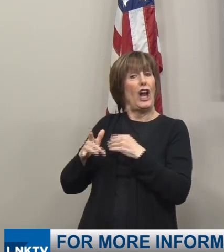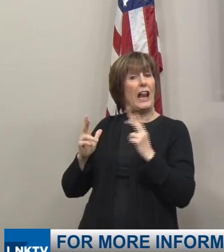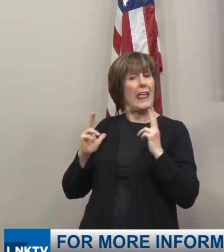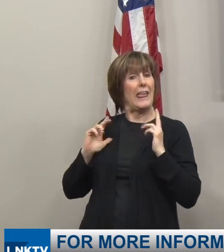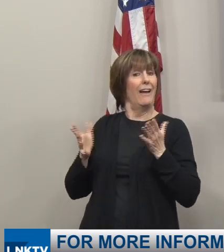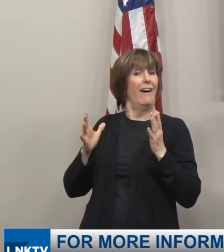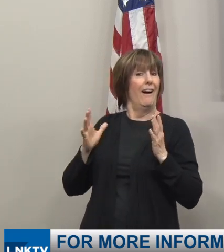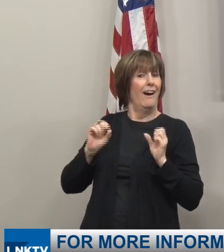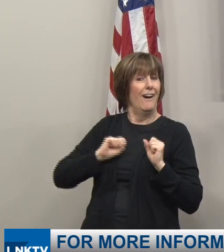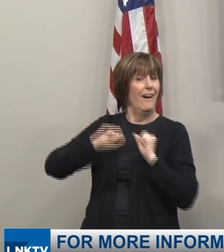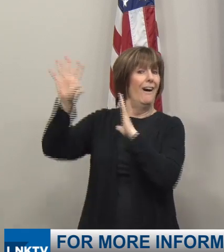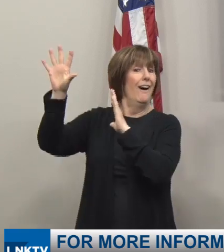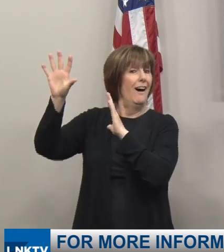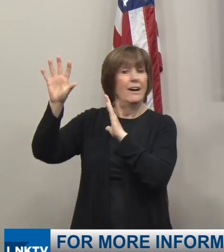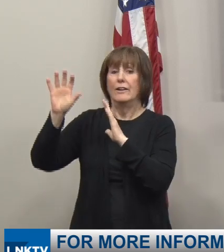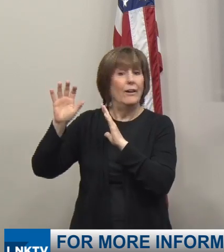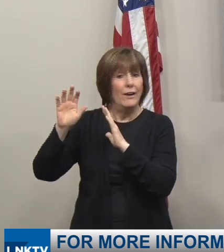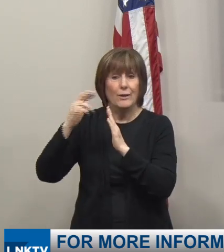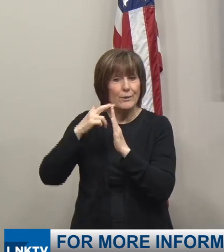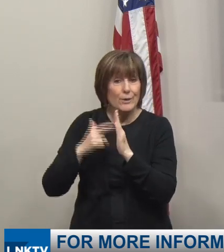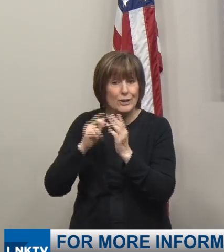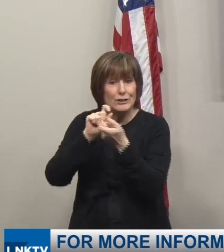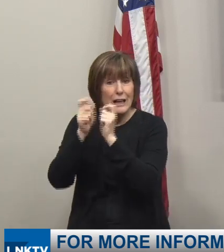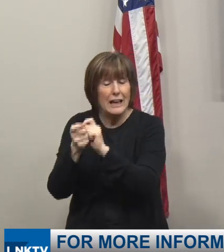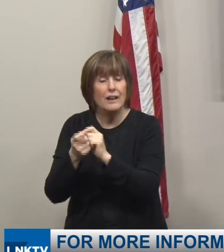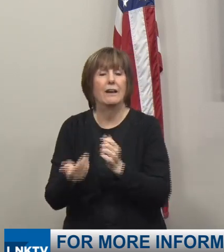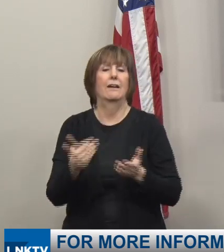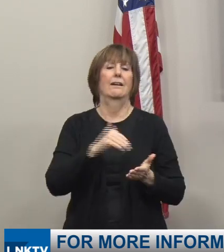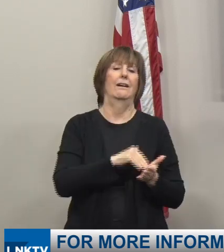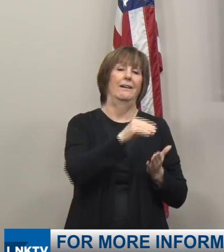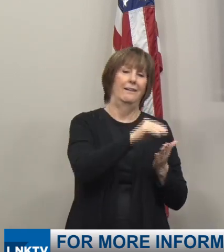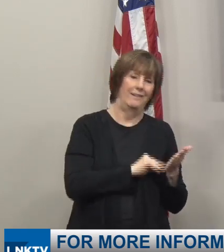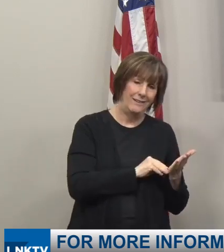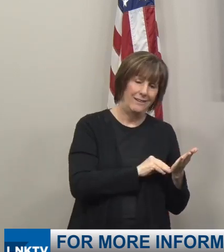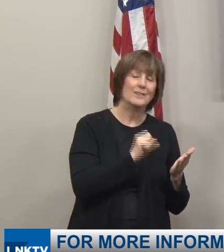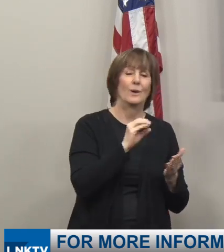changed, and I had to do new forms. So we'll have all the up-to-date information